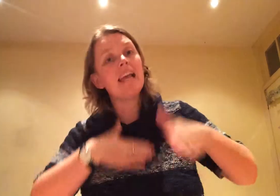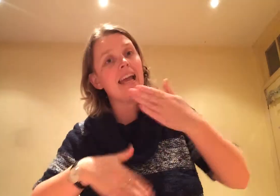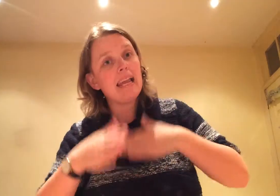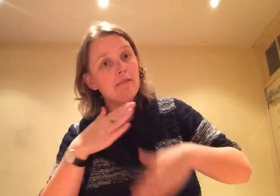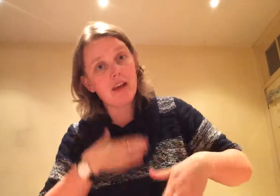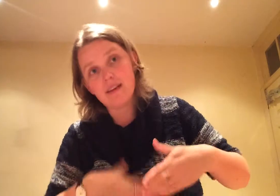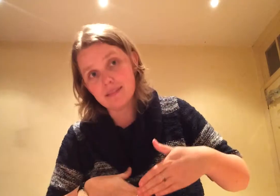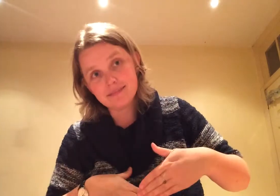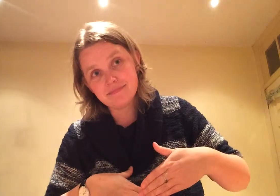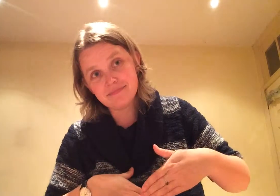behaviour,